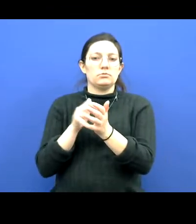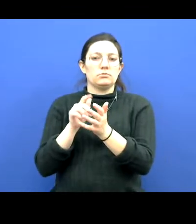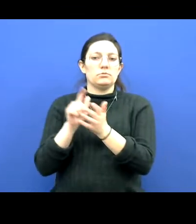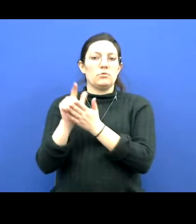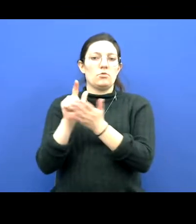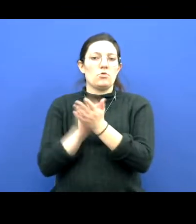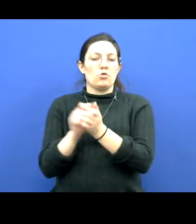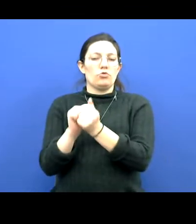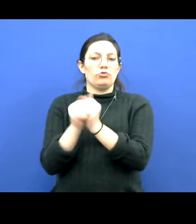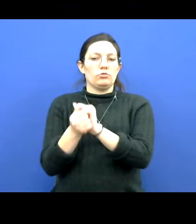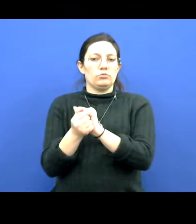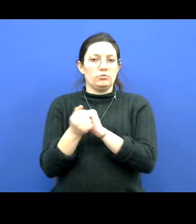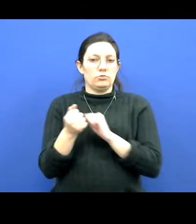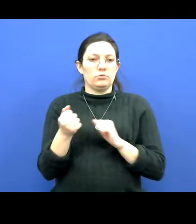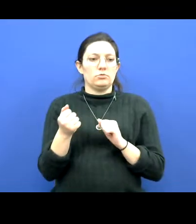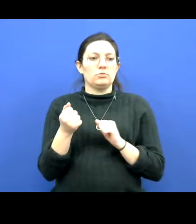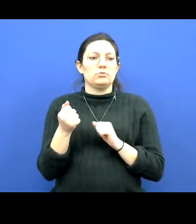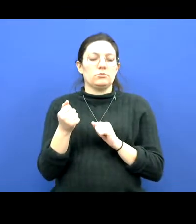this out for